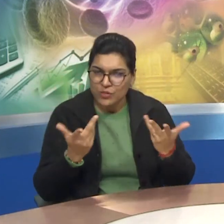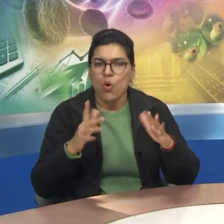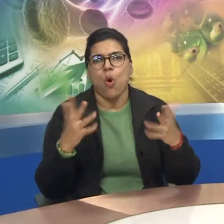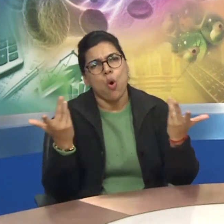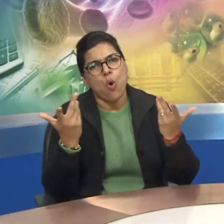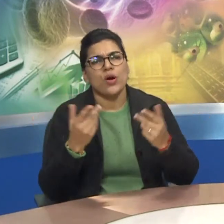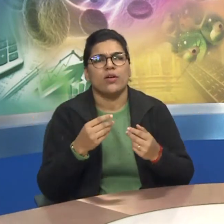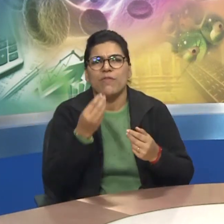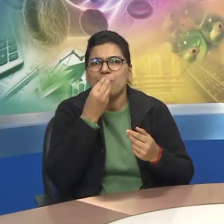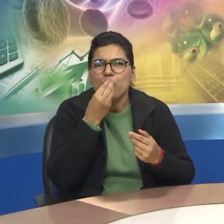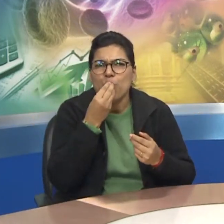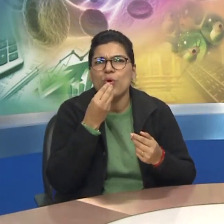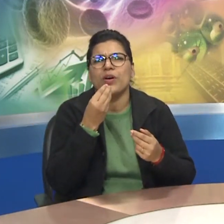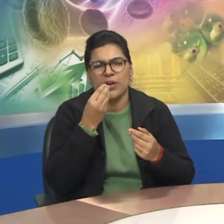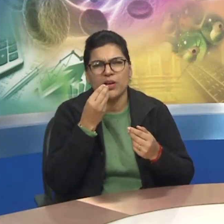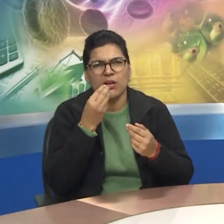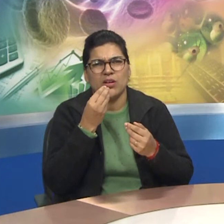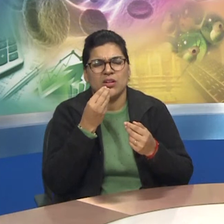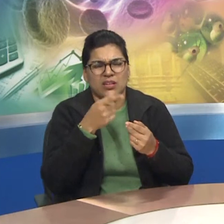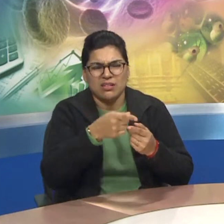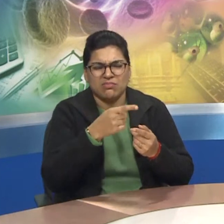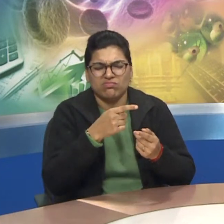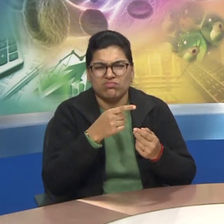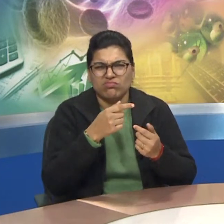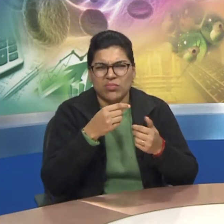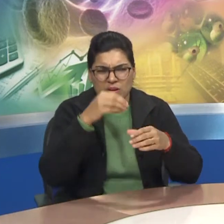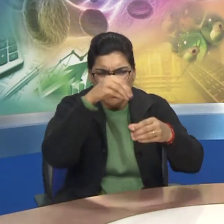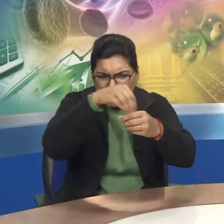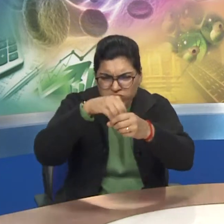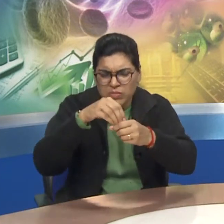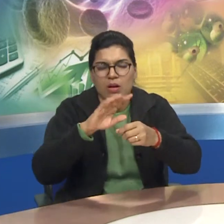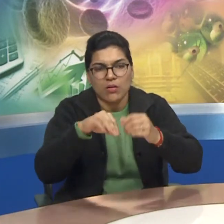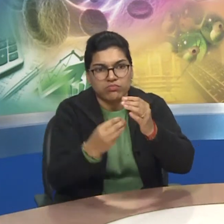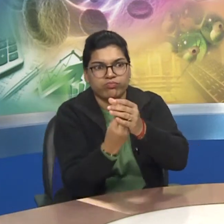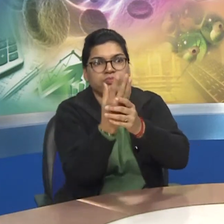Just like we do some touch up and our face look refreshed.